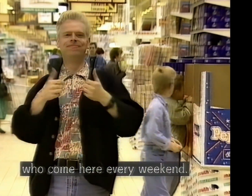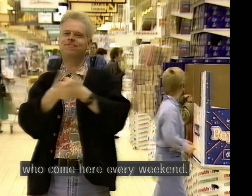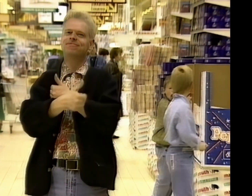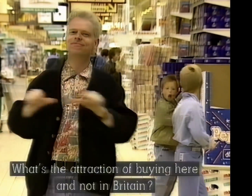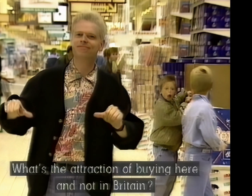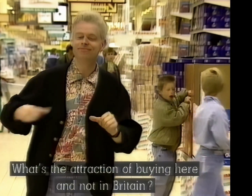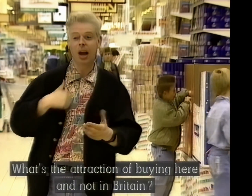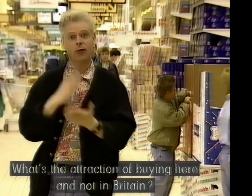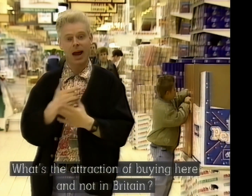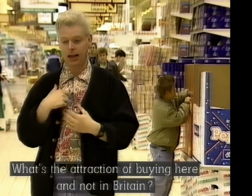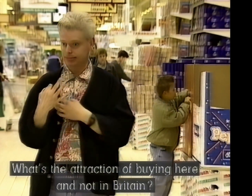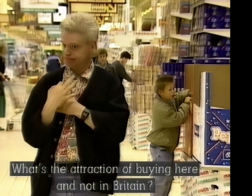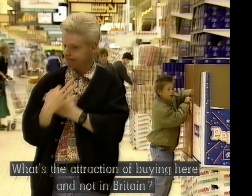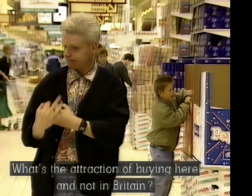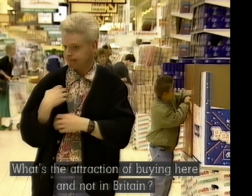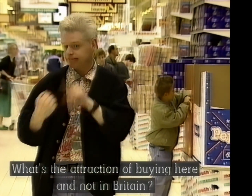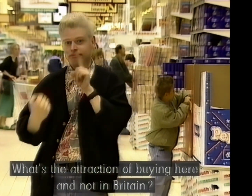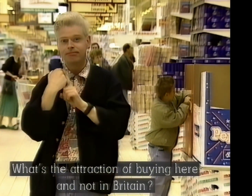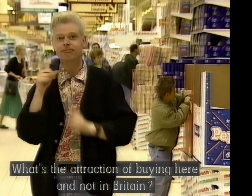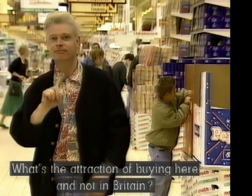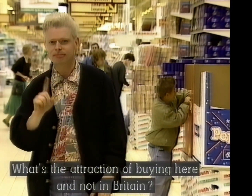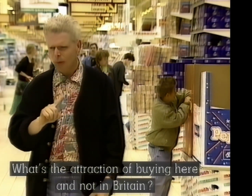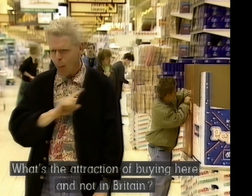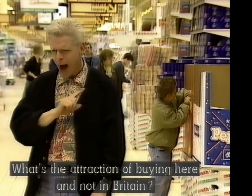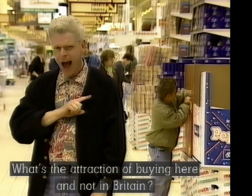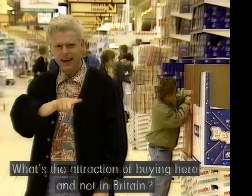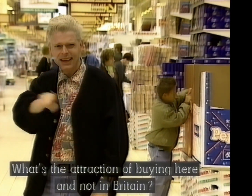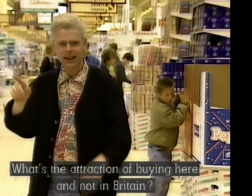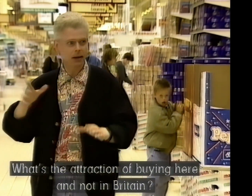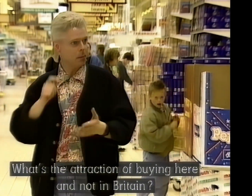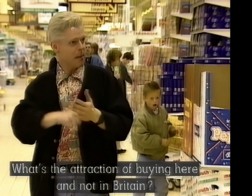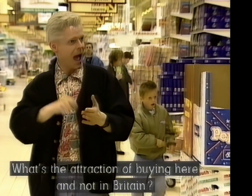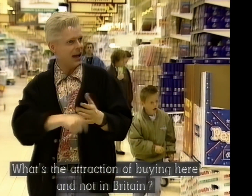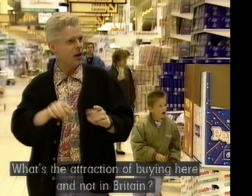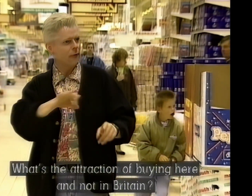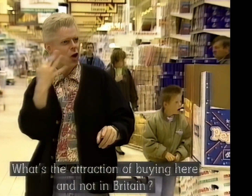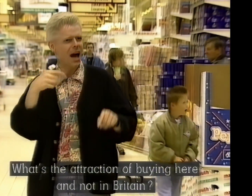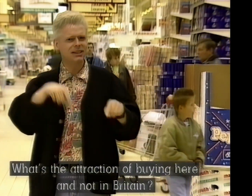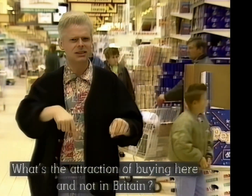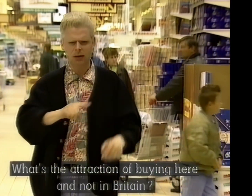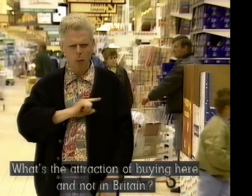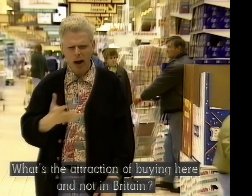What's the attraction to buying here and not in Britain?